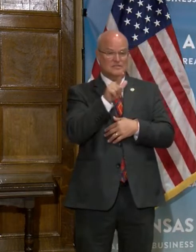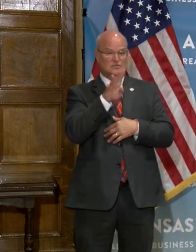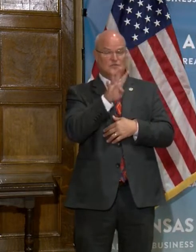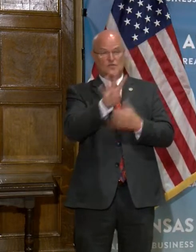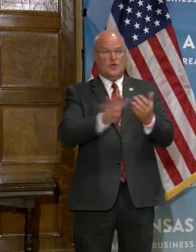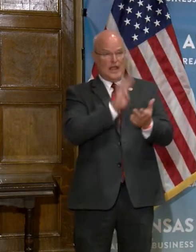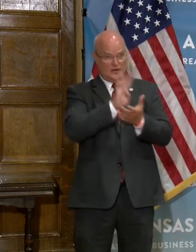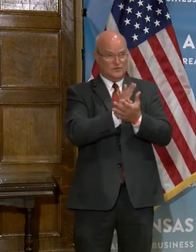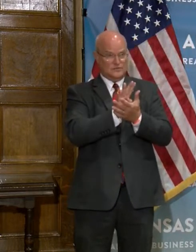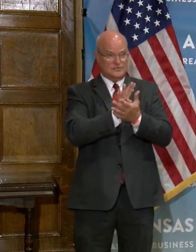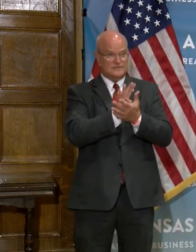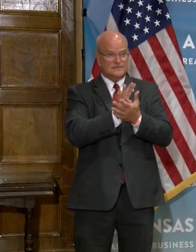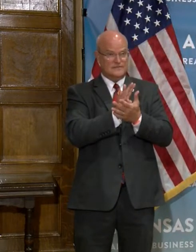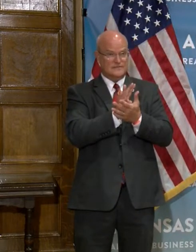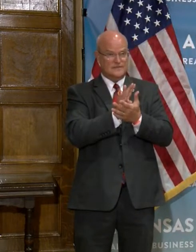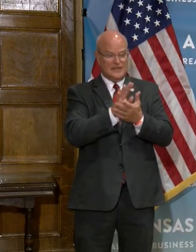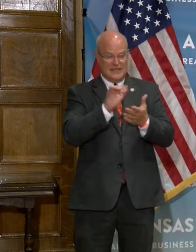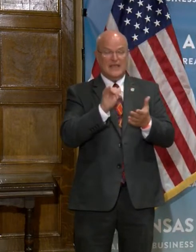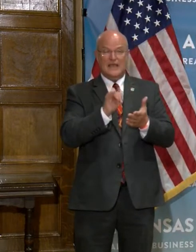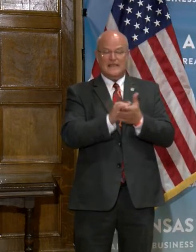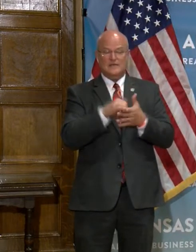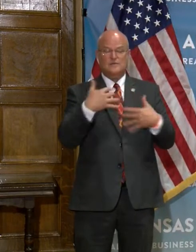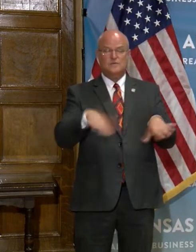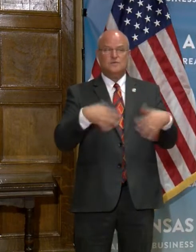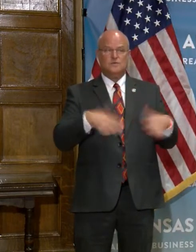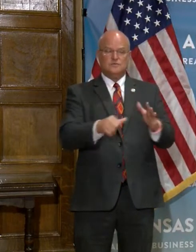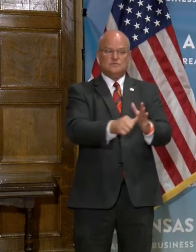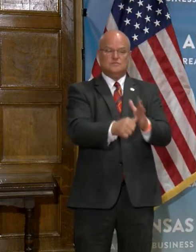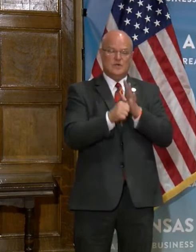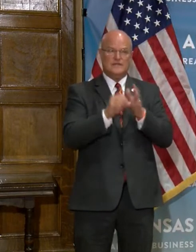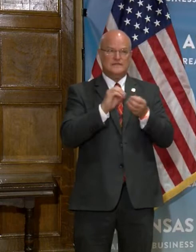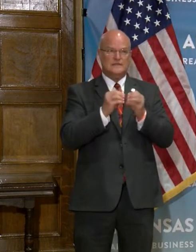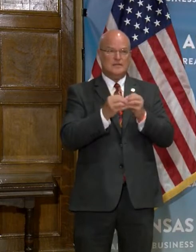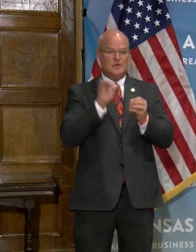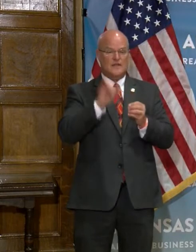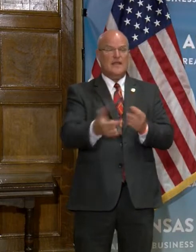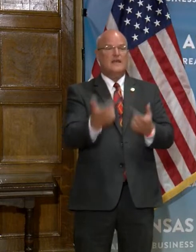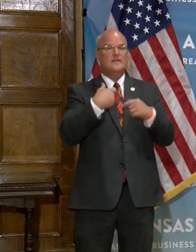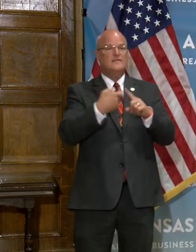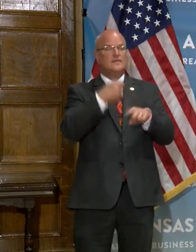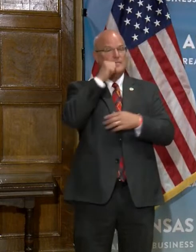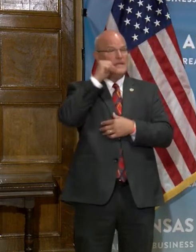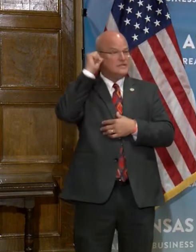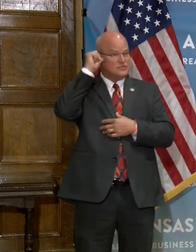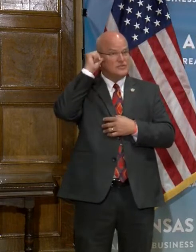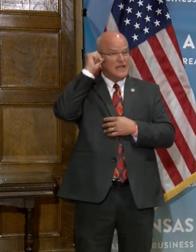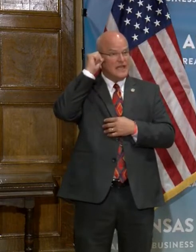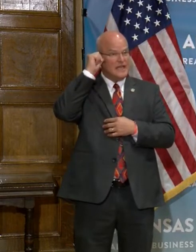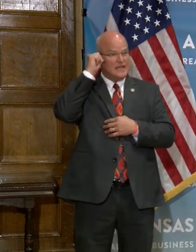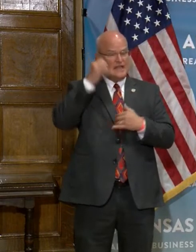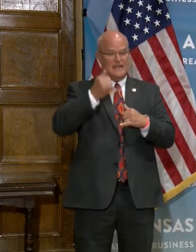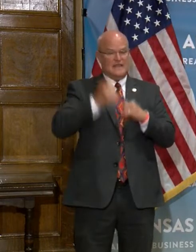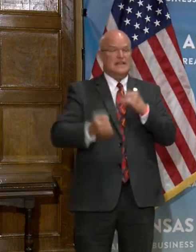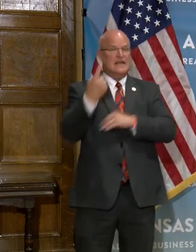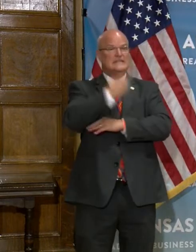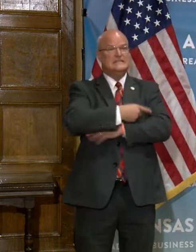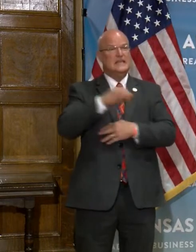hours. That is an impressive number. Of course, those came in from yesterday, the last day